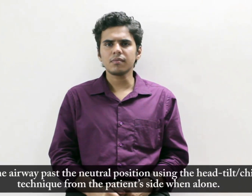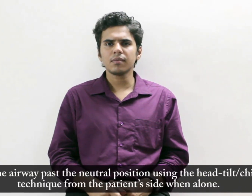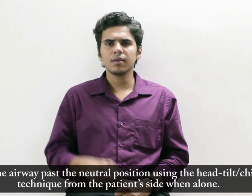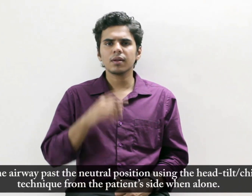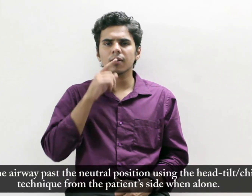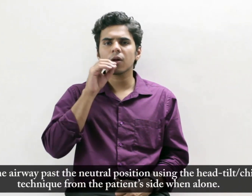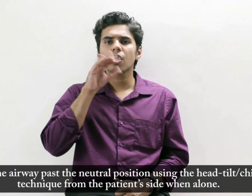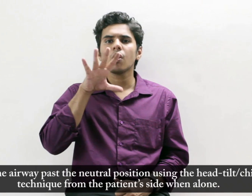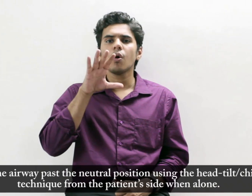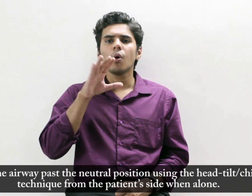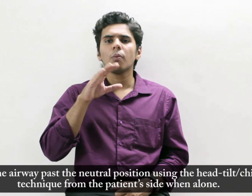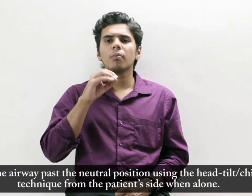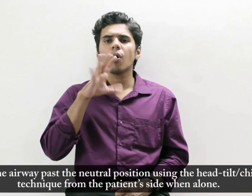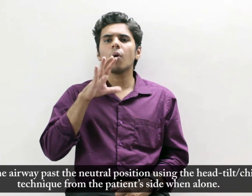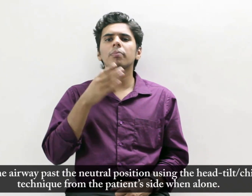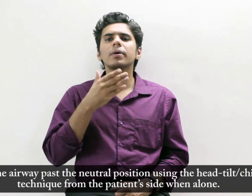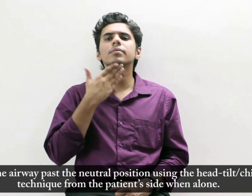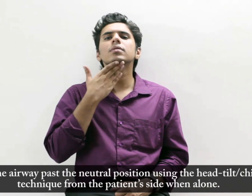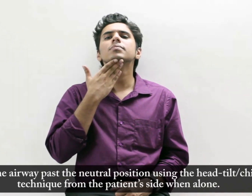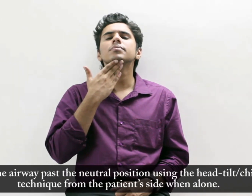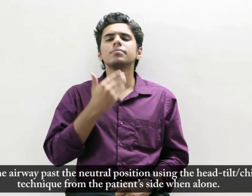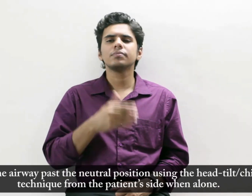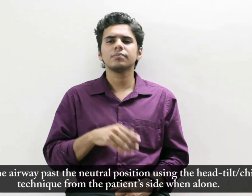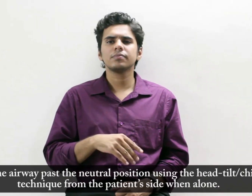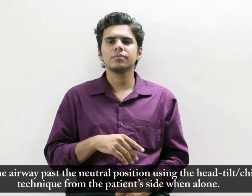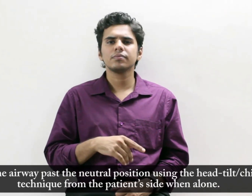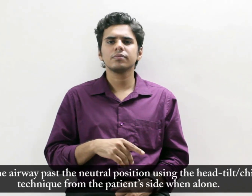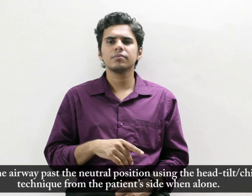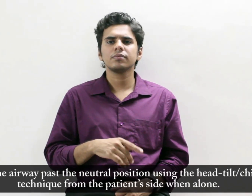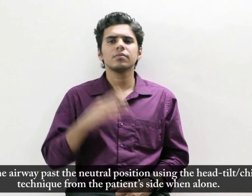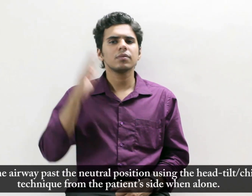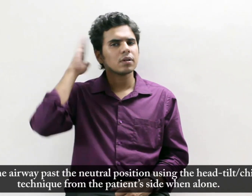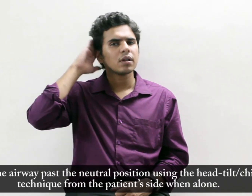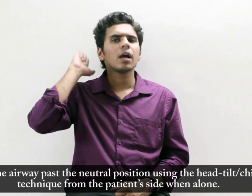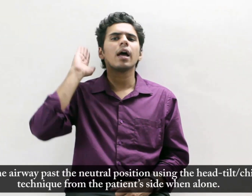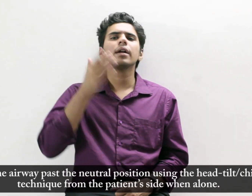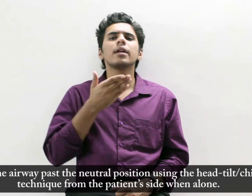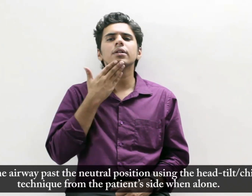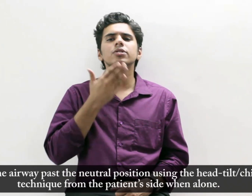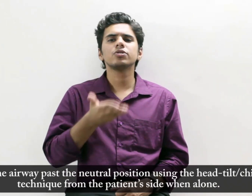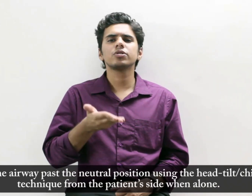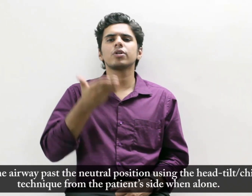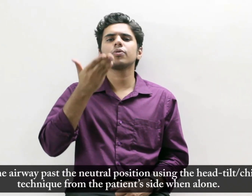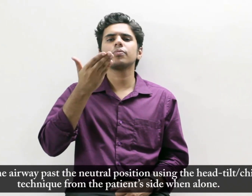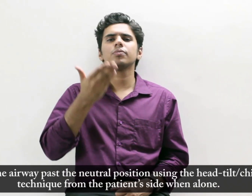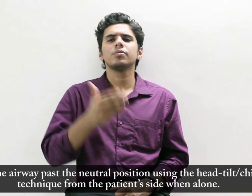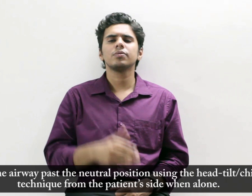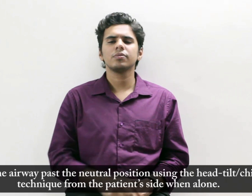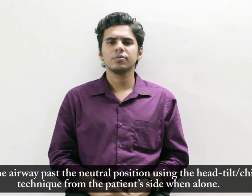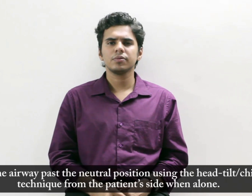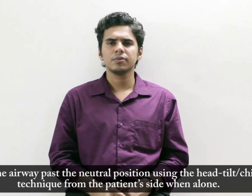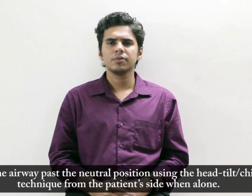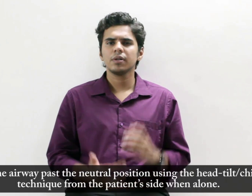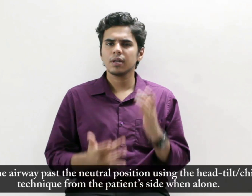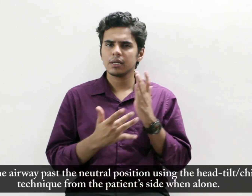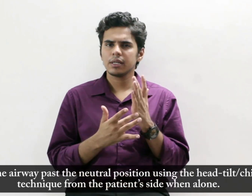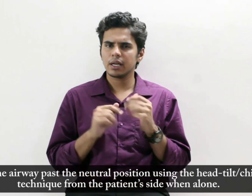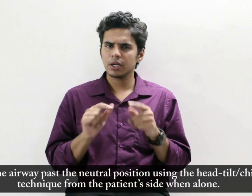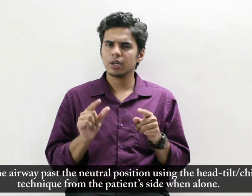Open the airway past the neutral position using the head tilt, chin lift technique from the patient's side when alone.